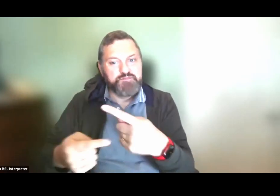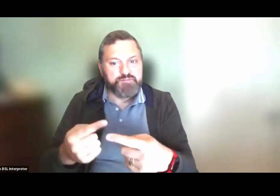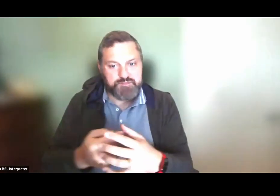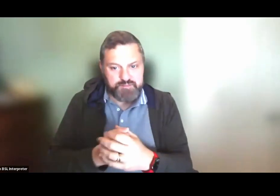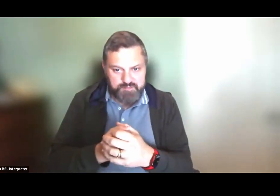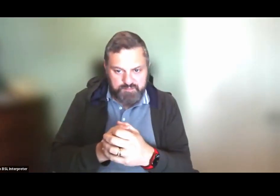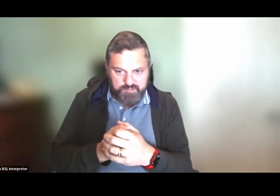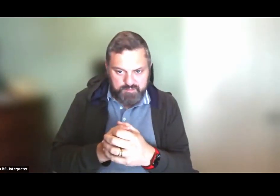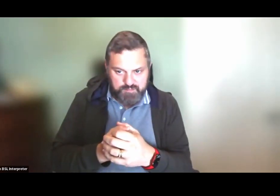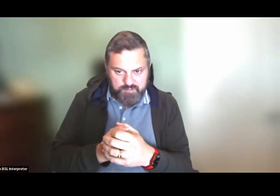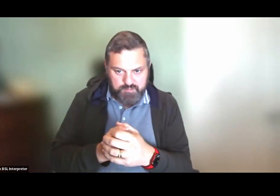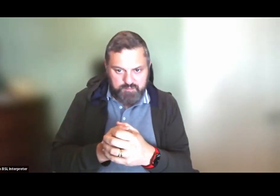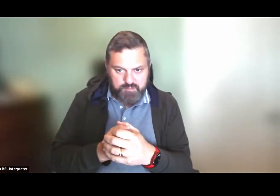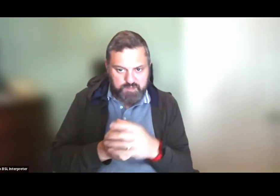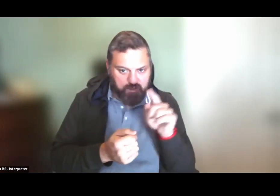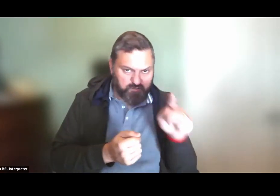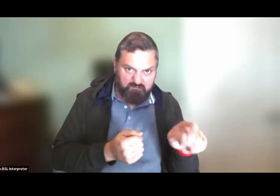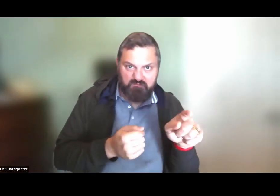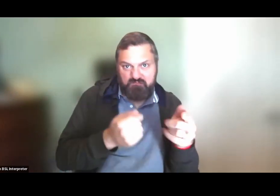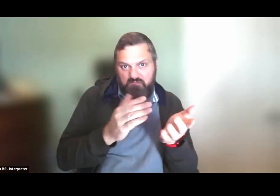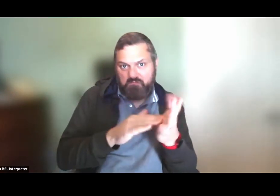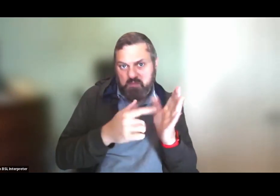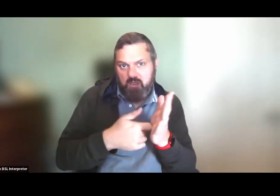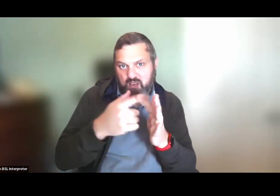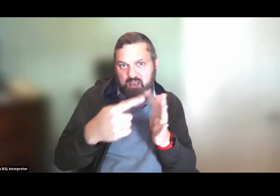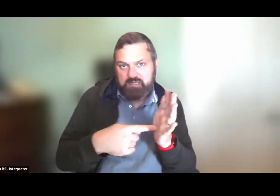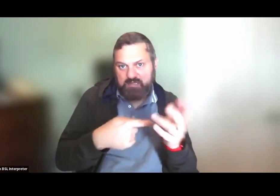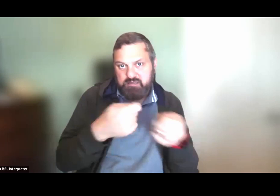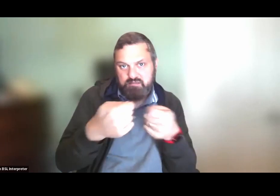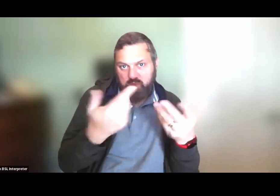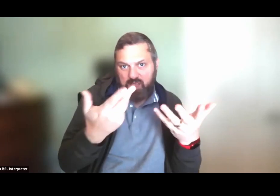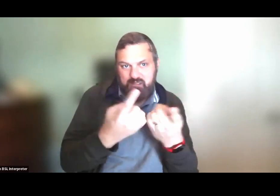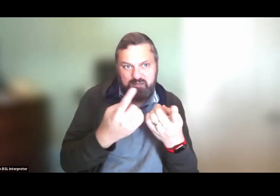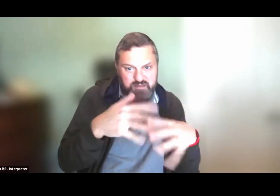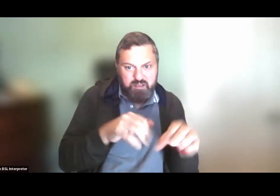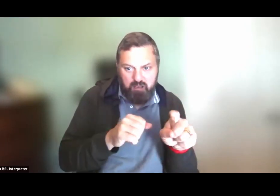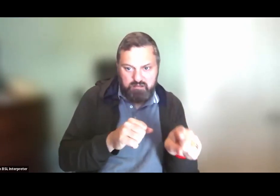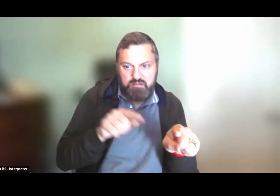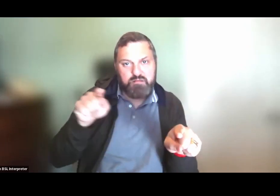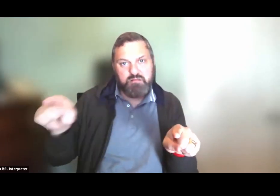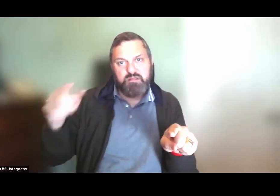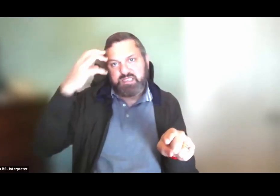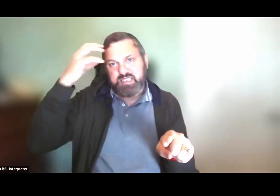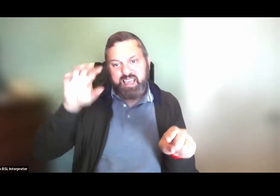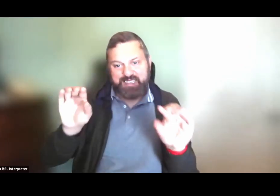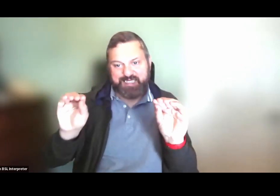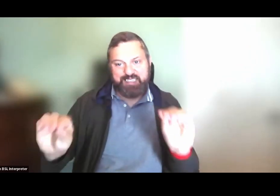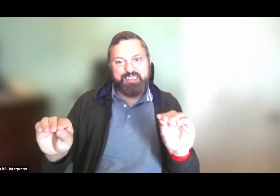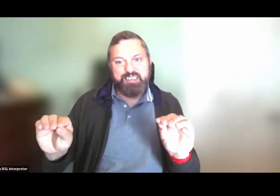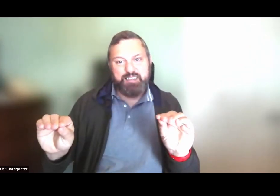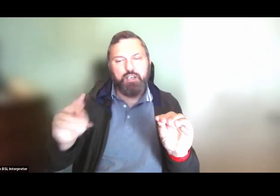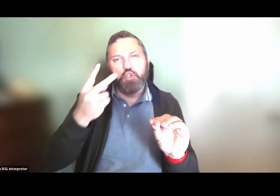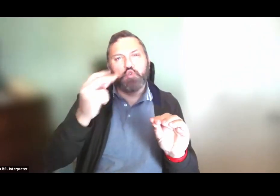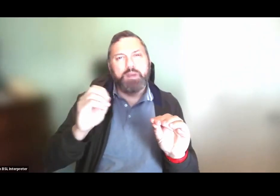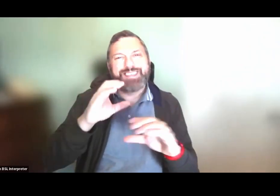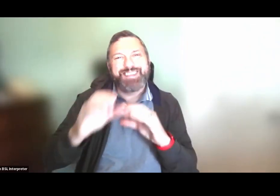and recognize, okay, there's the market where most economics begins, and there's the state. And the 20th century economic